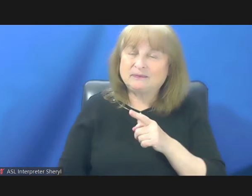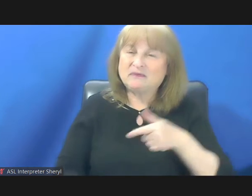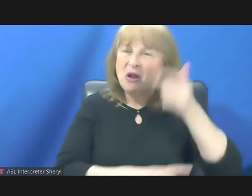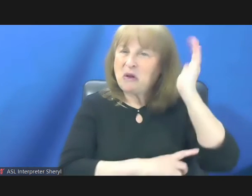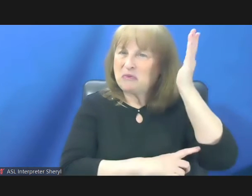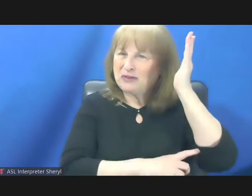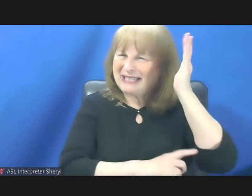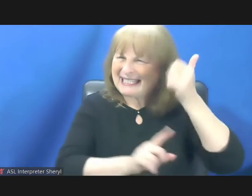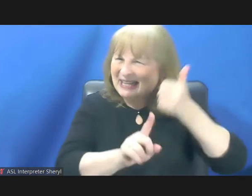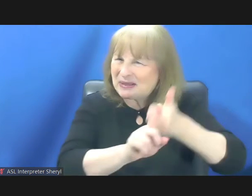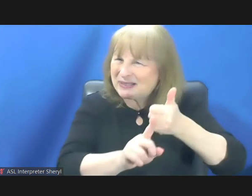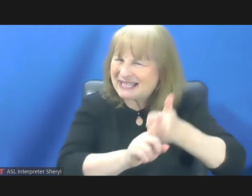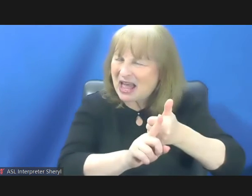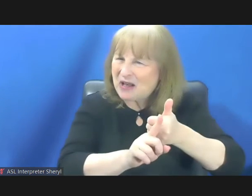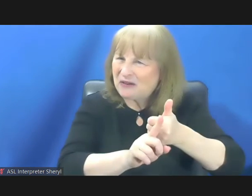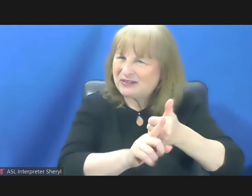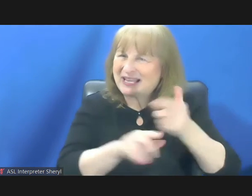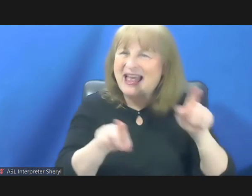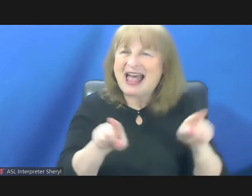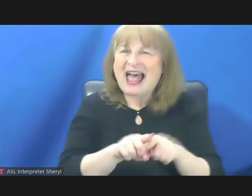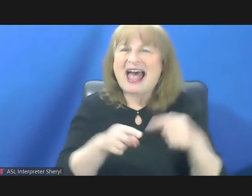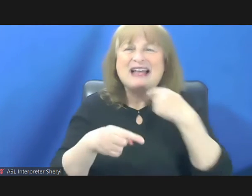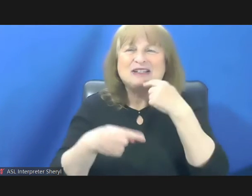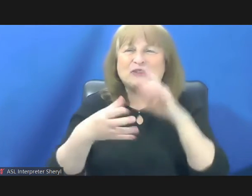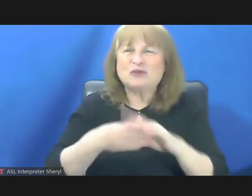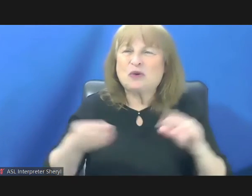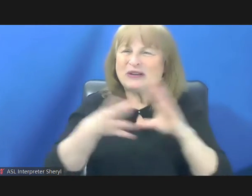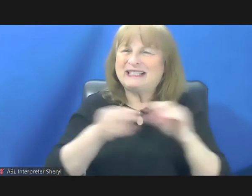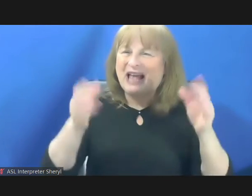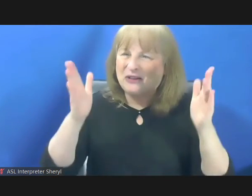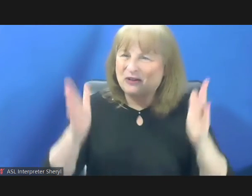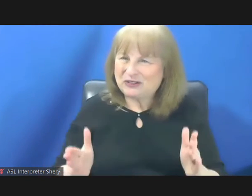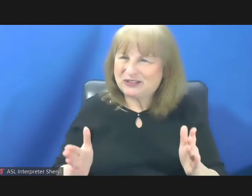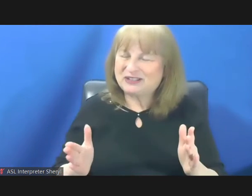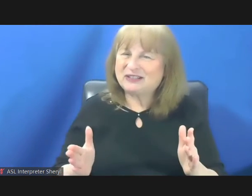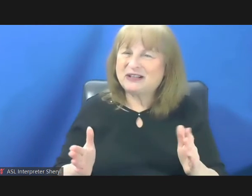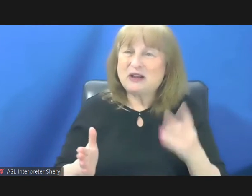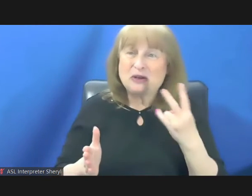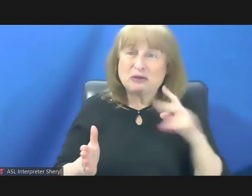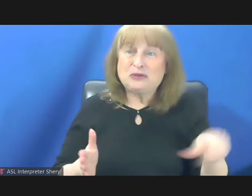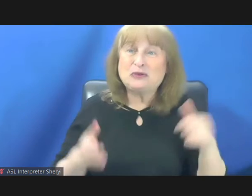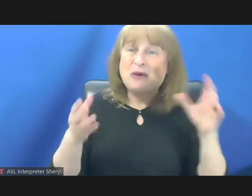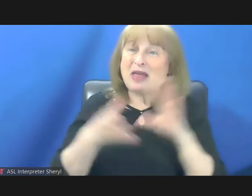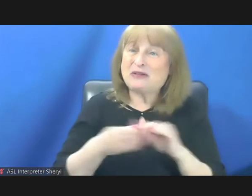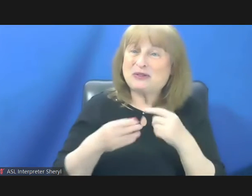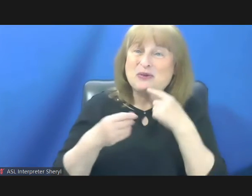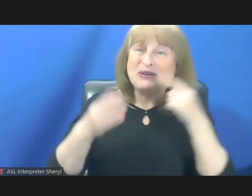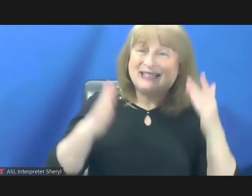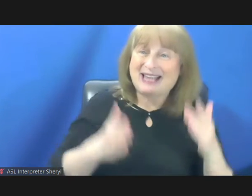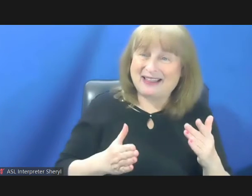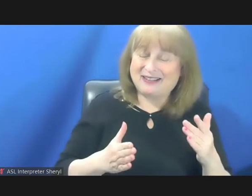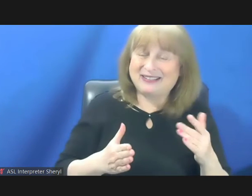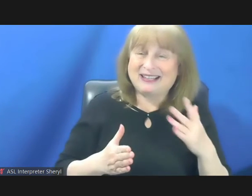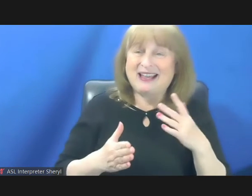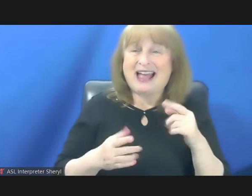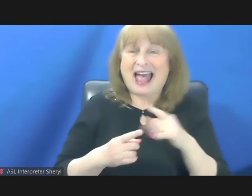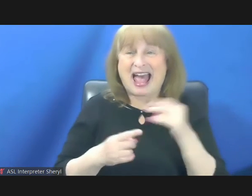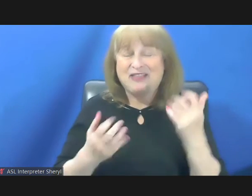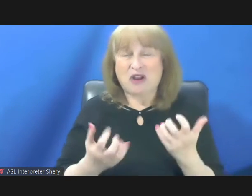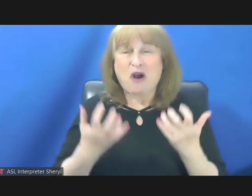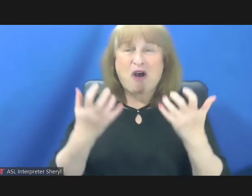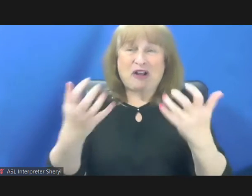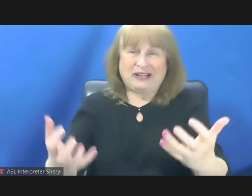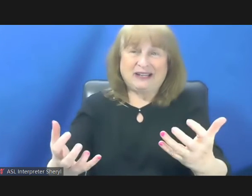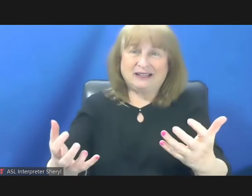presenting themselves as storytellers to other storytellers and to an audience that they